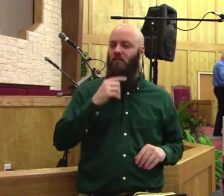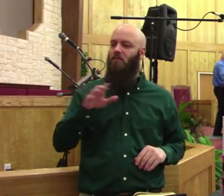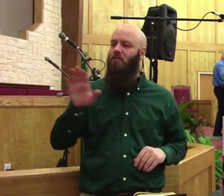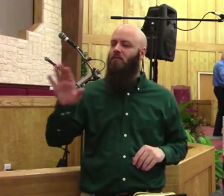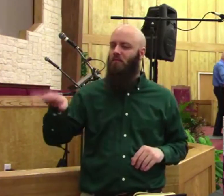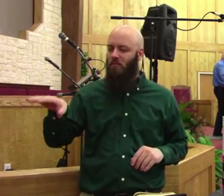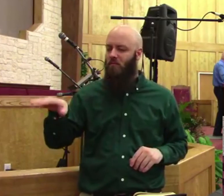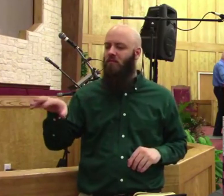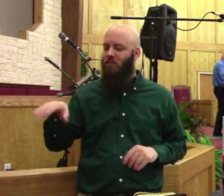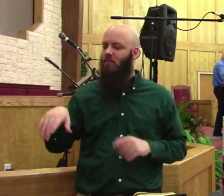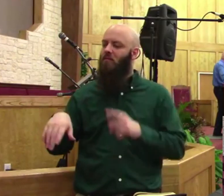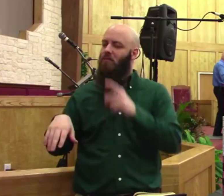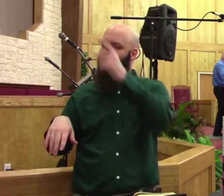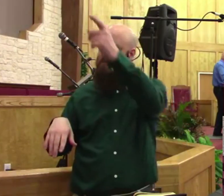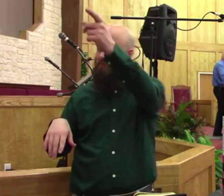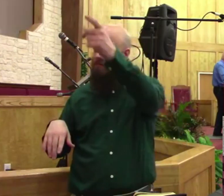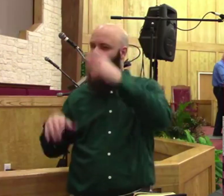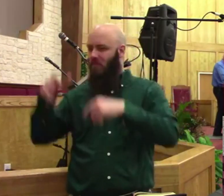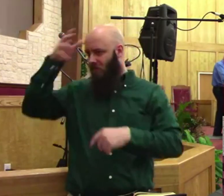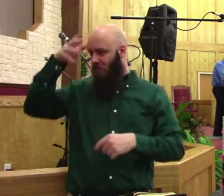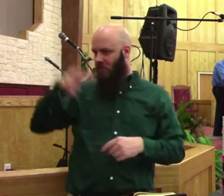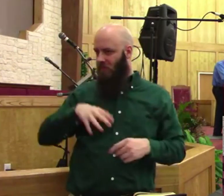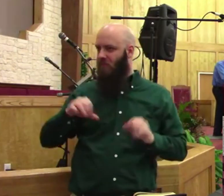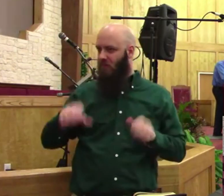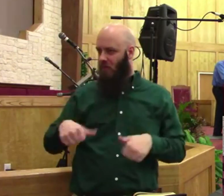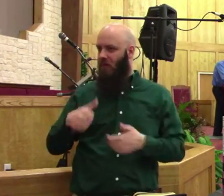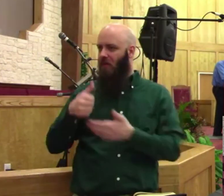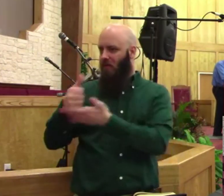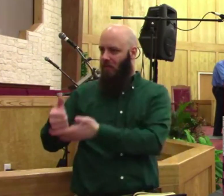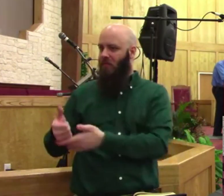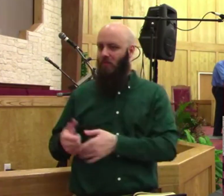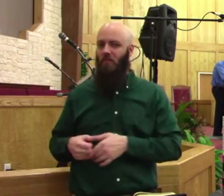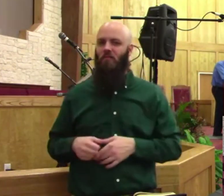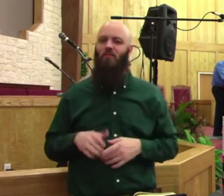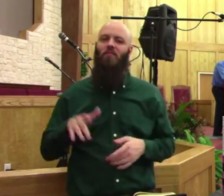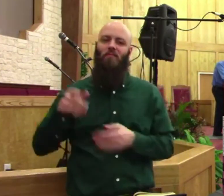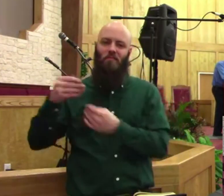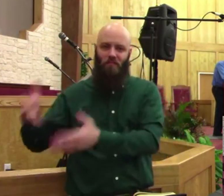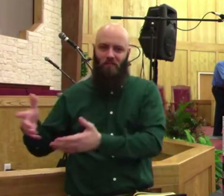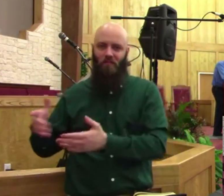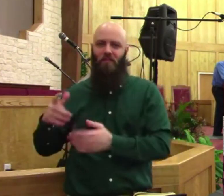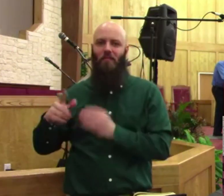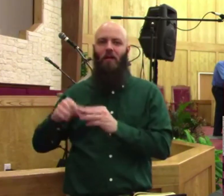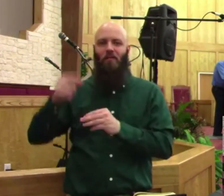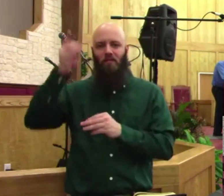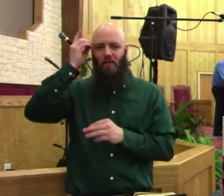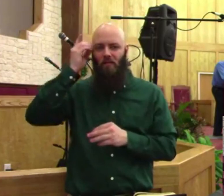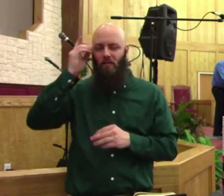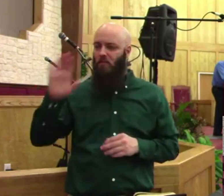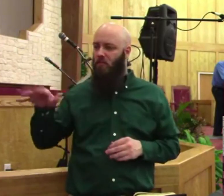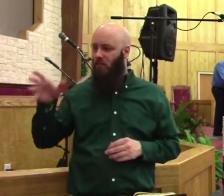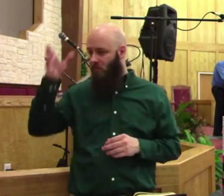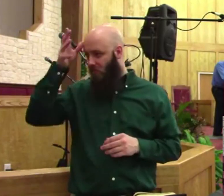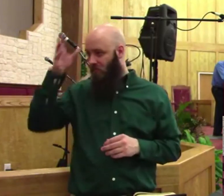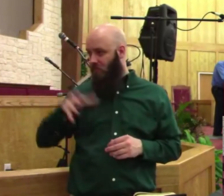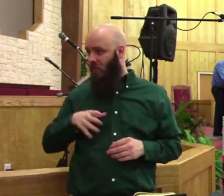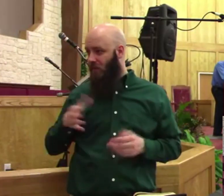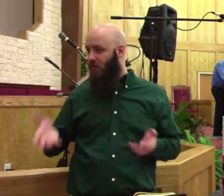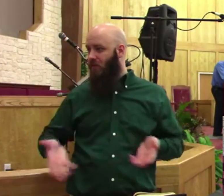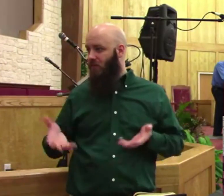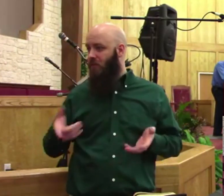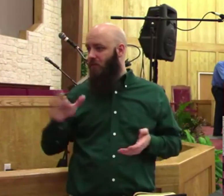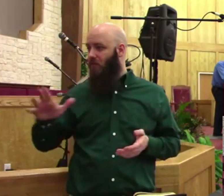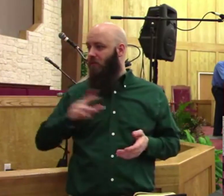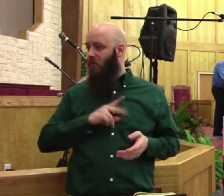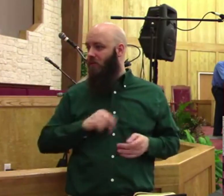you. And so she tells him about who Daniel is. There is a man in your kingdom, verse 11, in whom